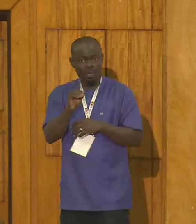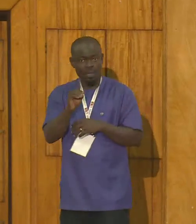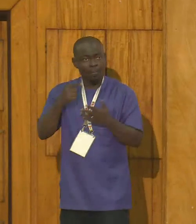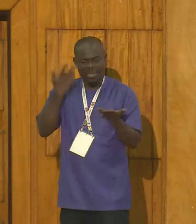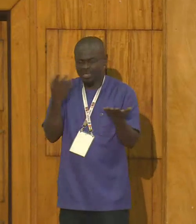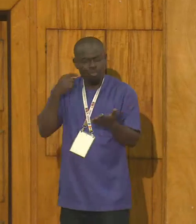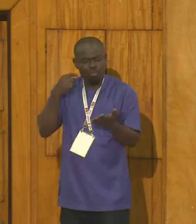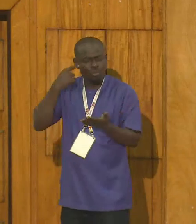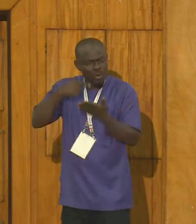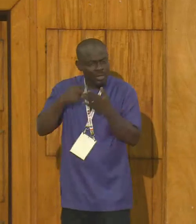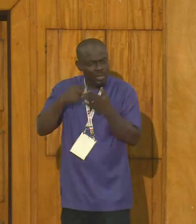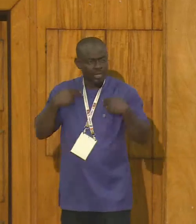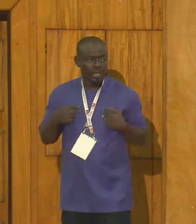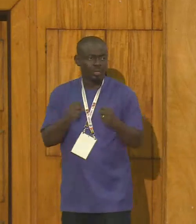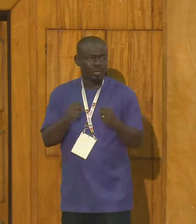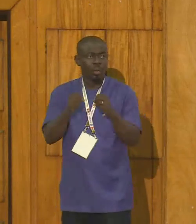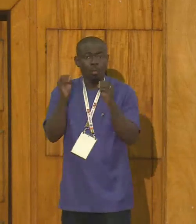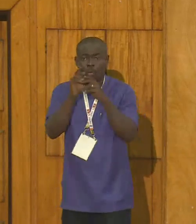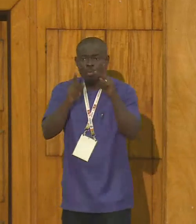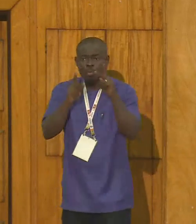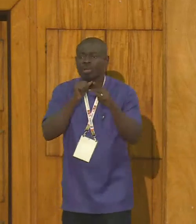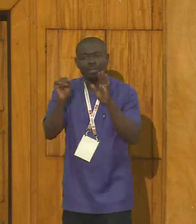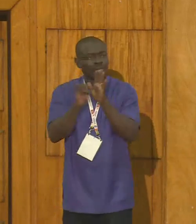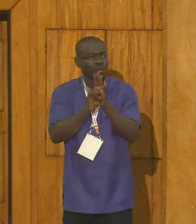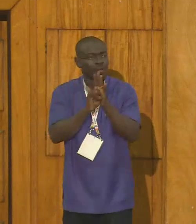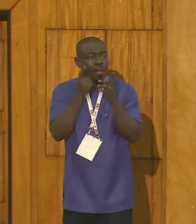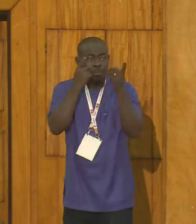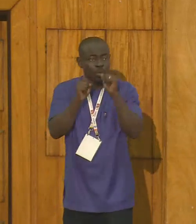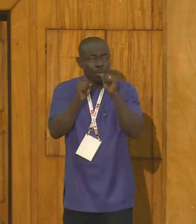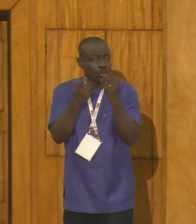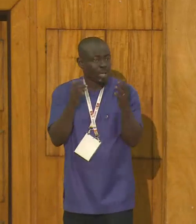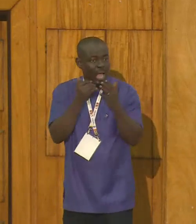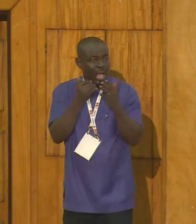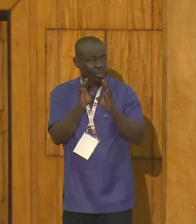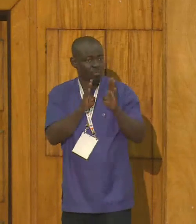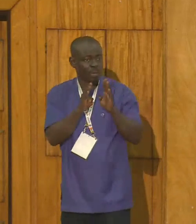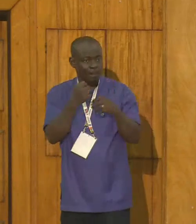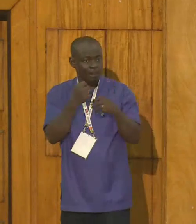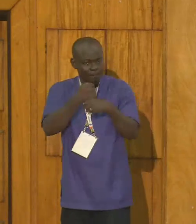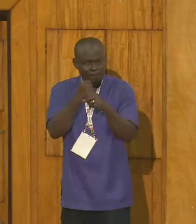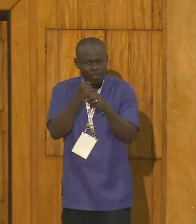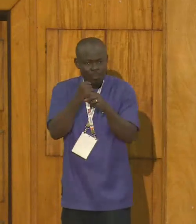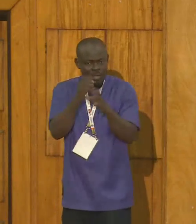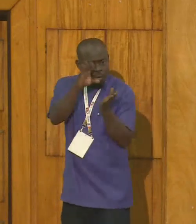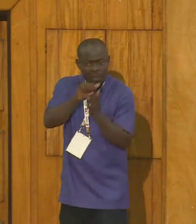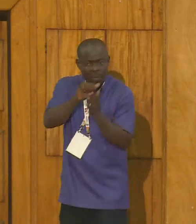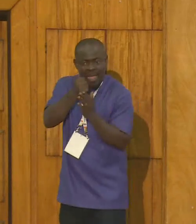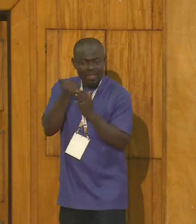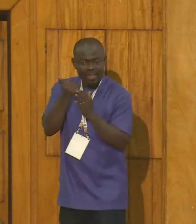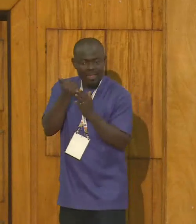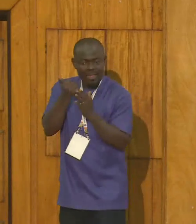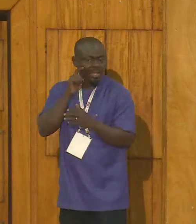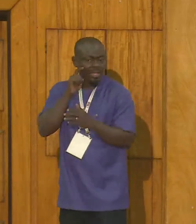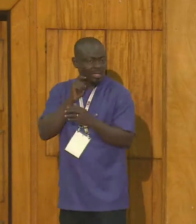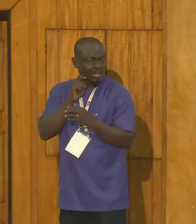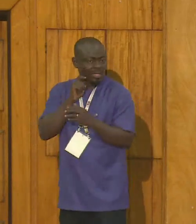systems. Many cases go undiagnosed because symptoms mimic other reproductive health